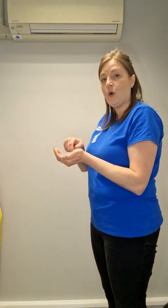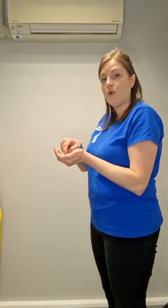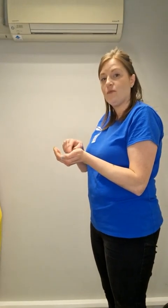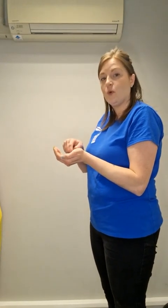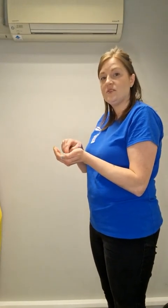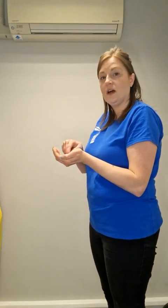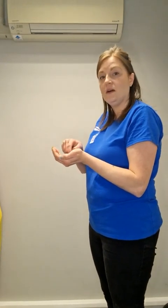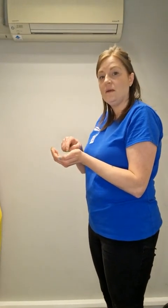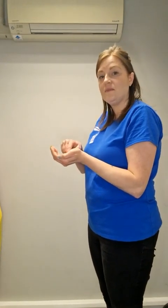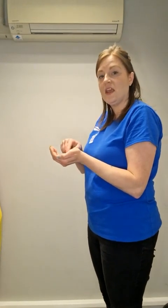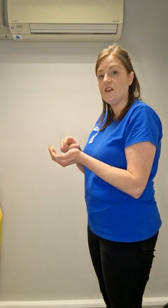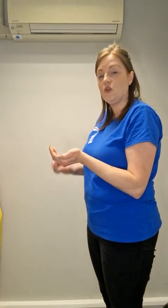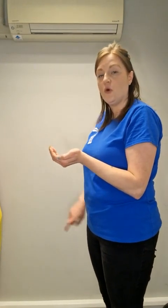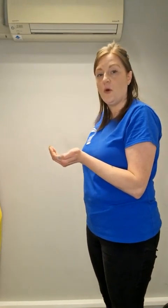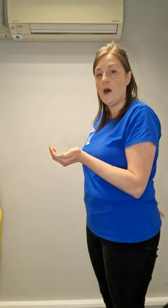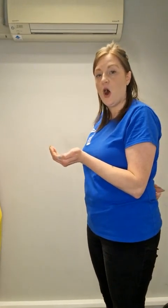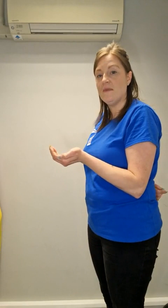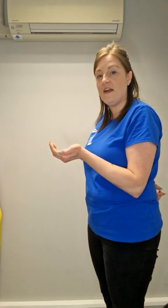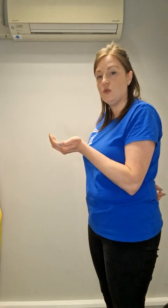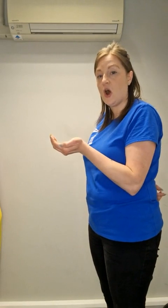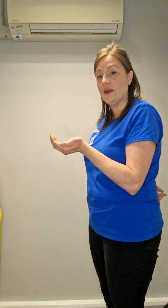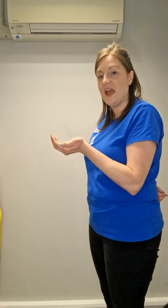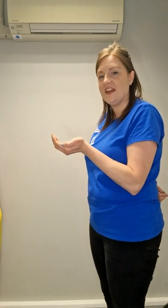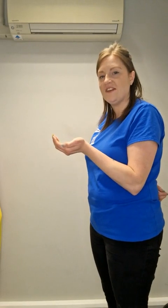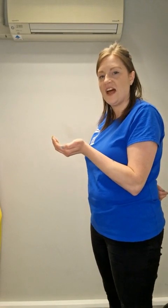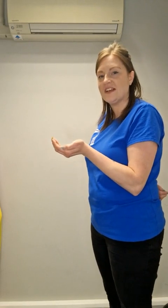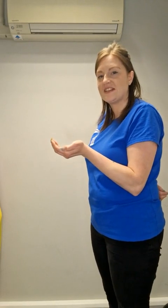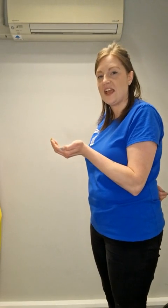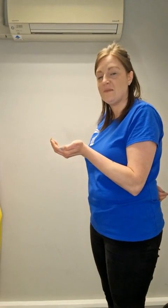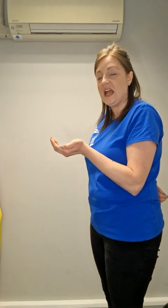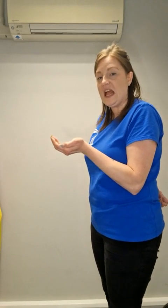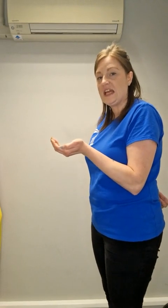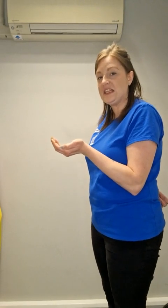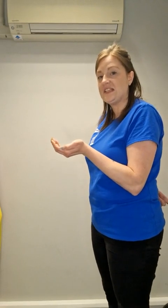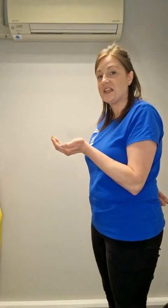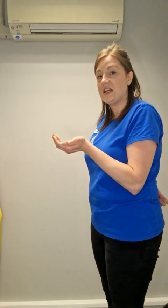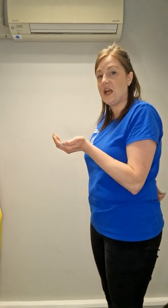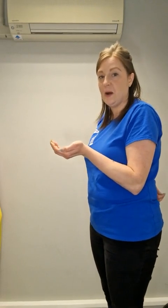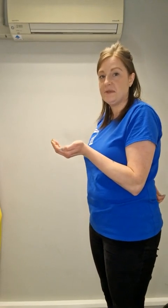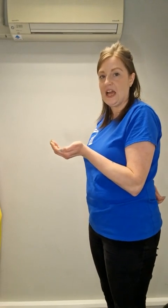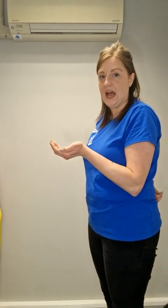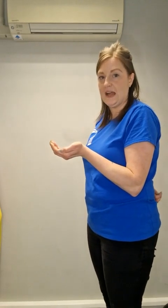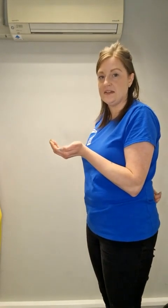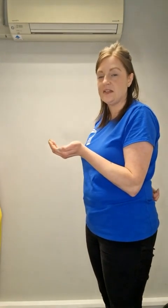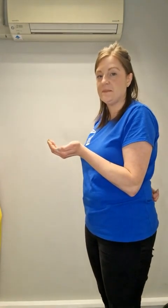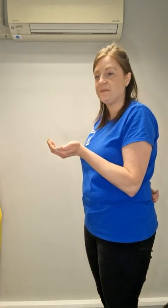of water in your palm there and you can't let any of that escape, and this is a cupped hand.